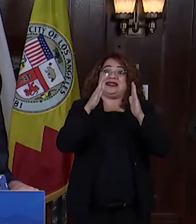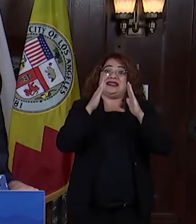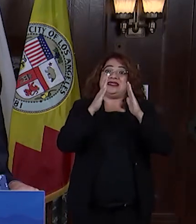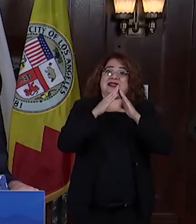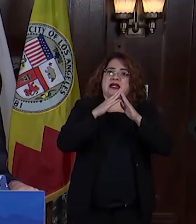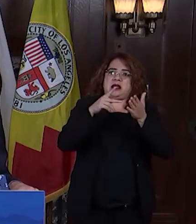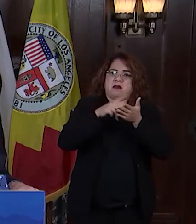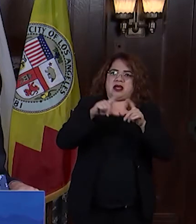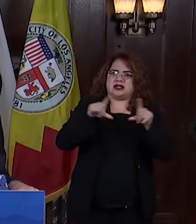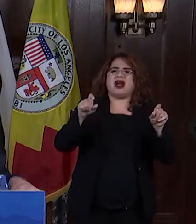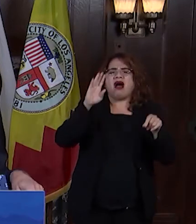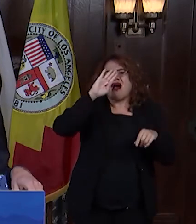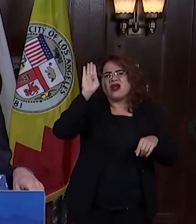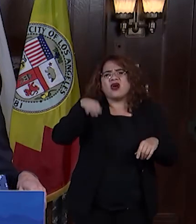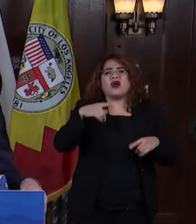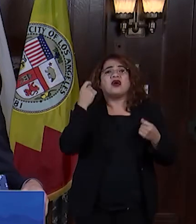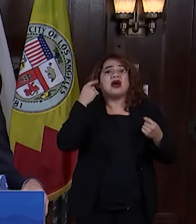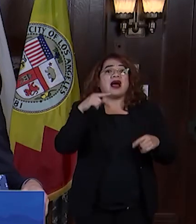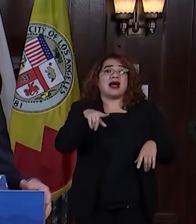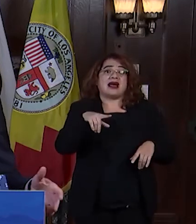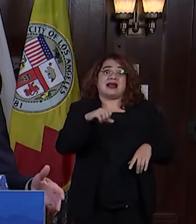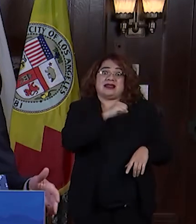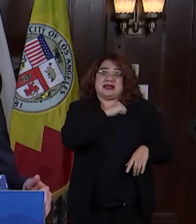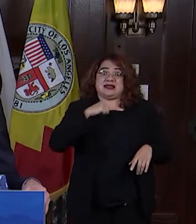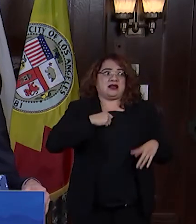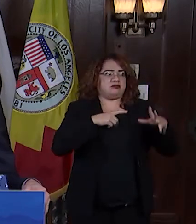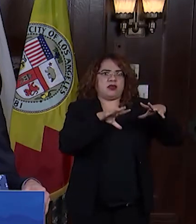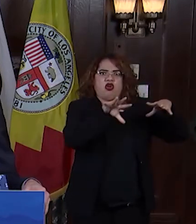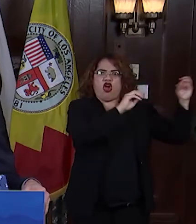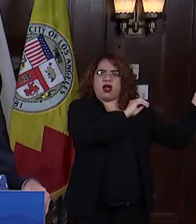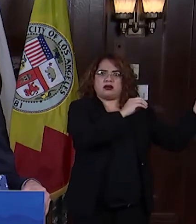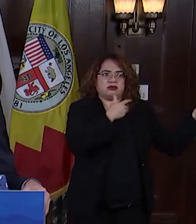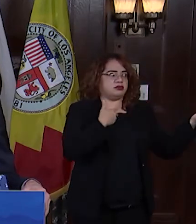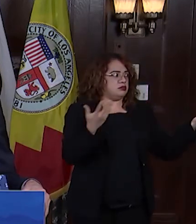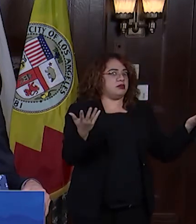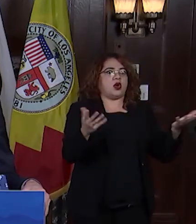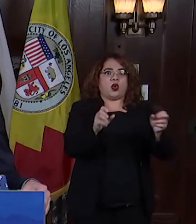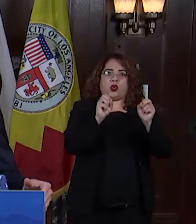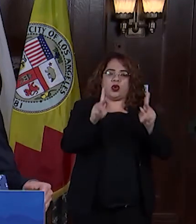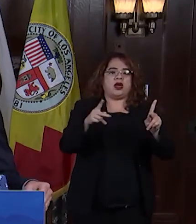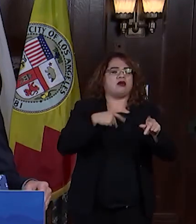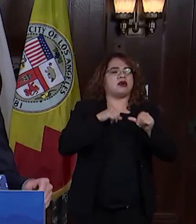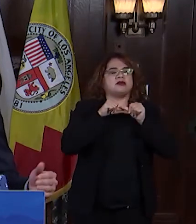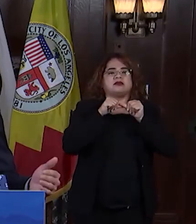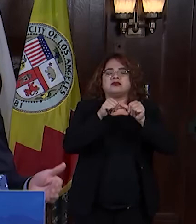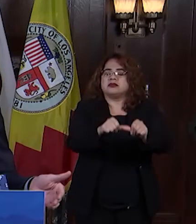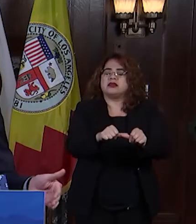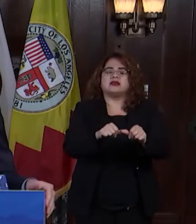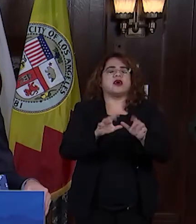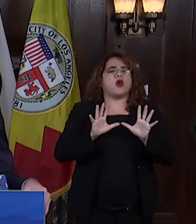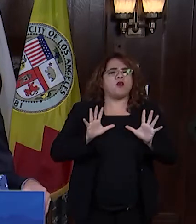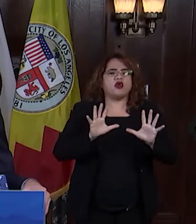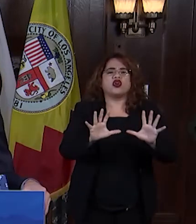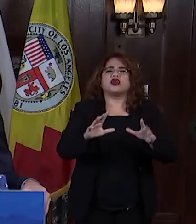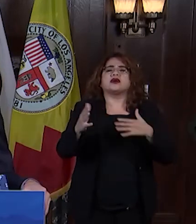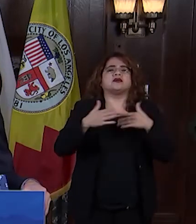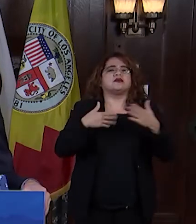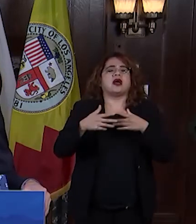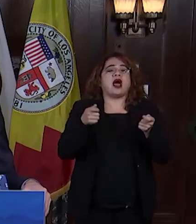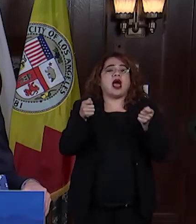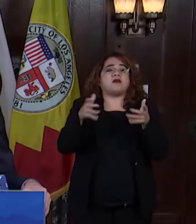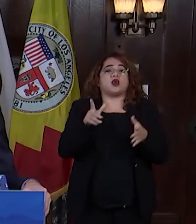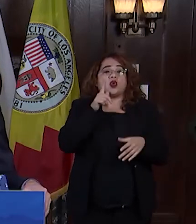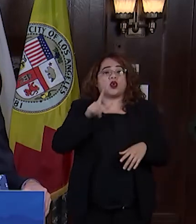week, but obviously the Senate is gone. And we'll continue to push, whether it is in a continuing Republican administration or a new Democratic